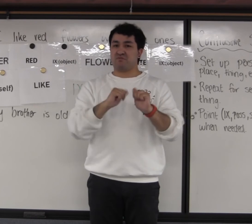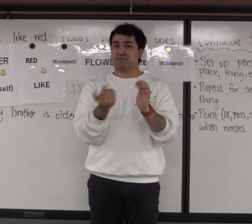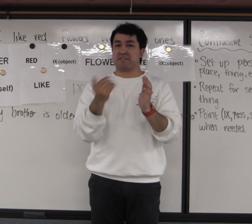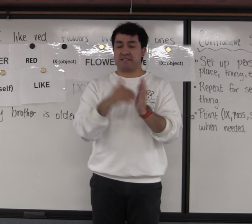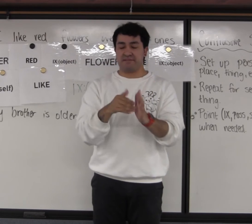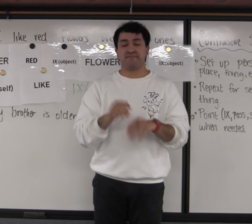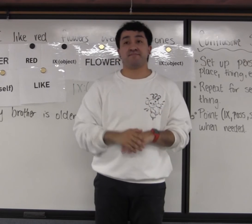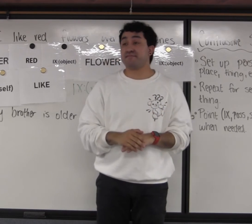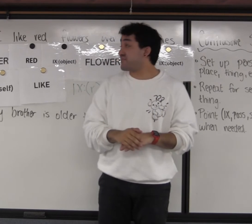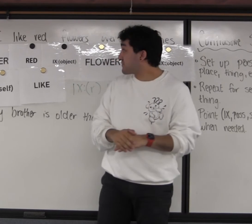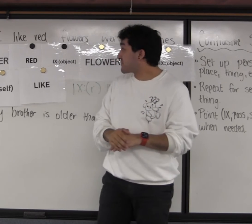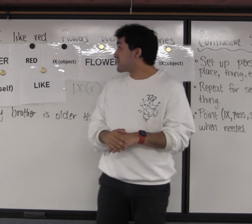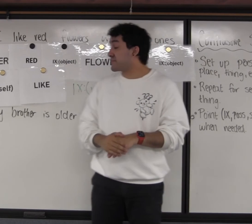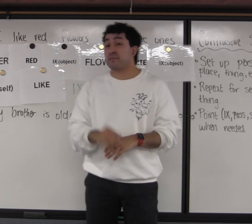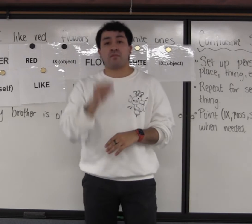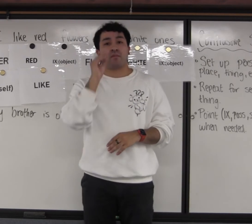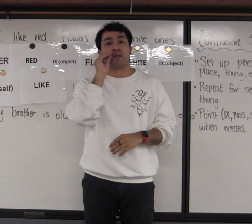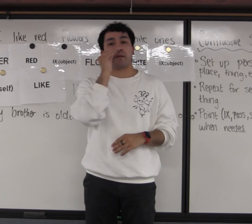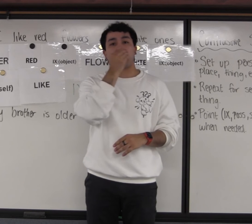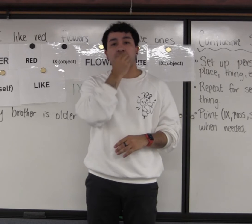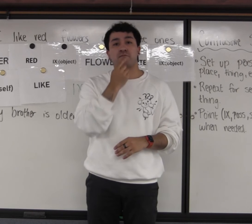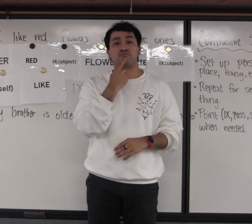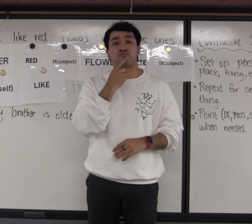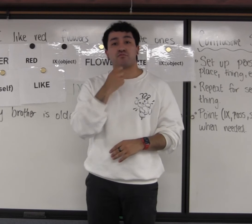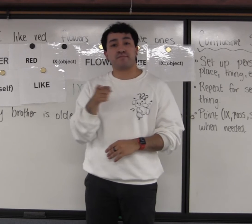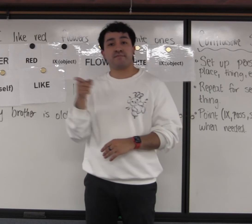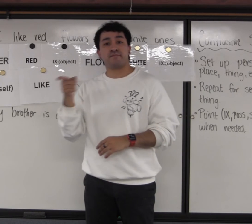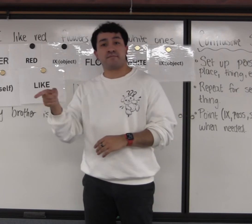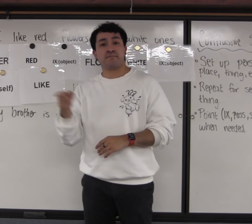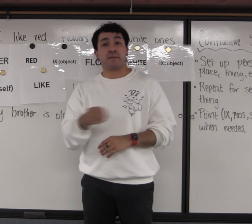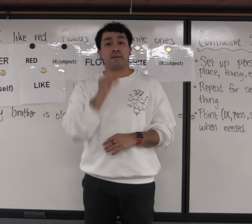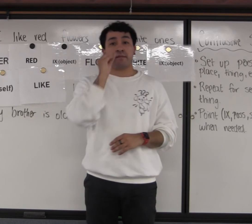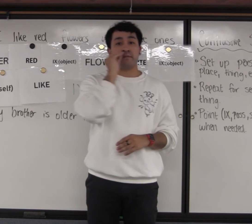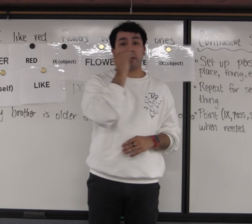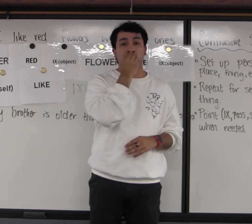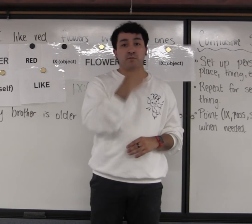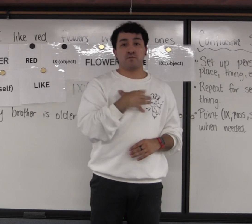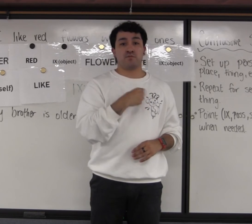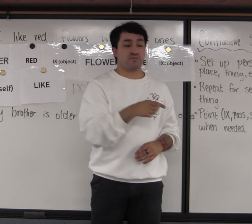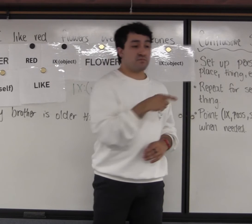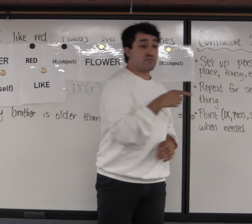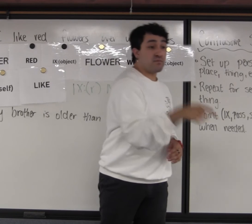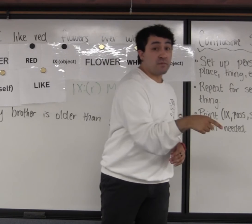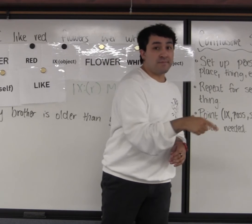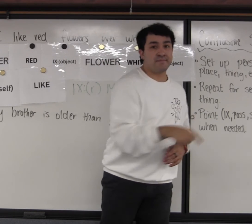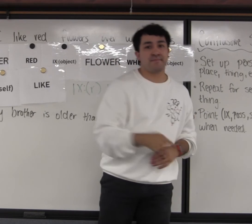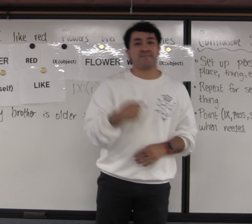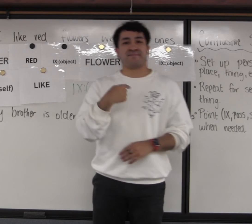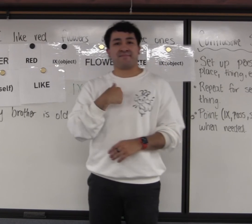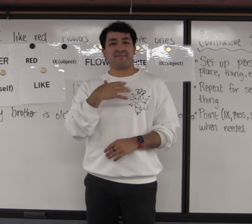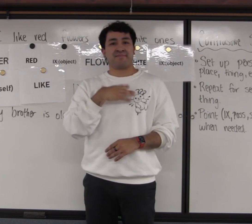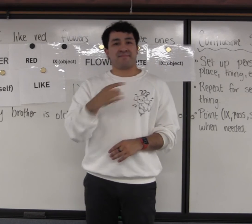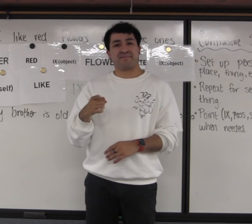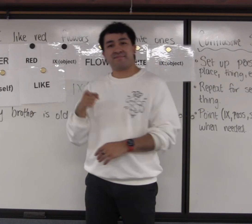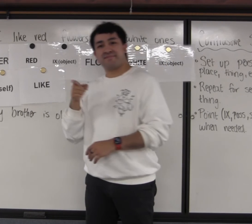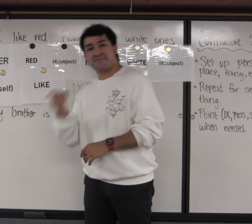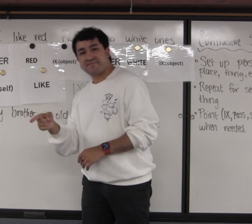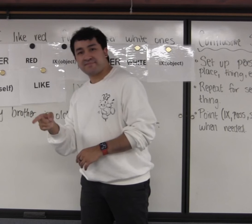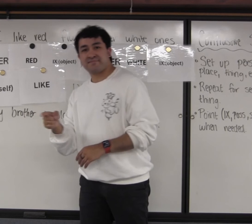Let me try again. I don't think that was actually that clear. Hold on. So flower red, point, flower white, point, setup. I